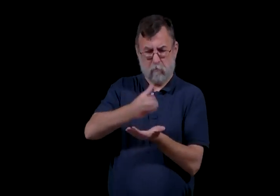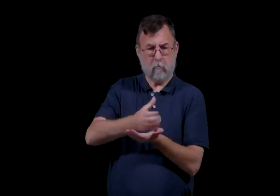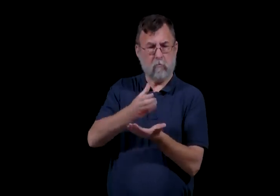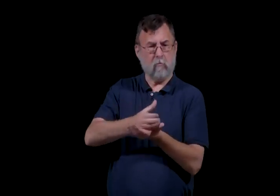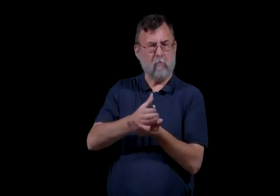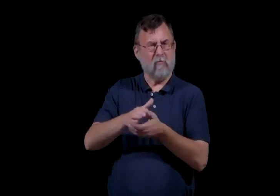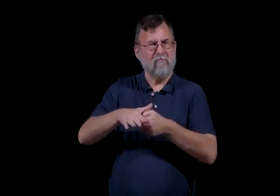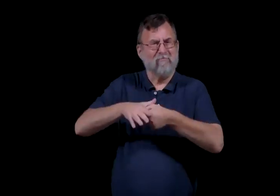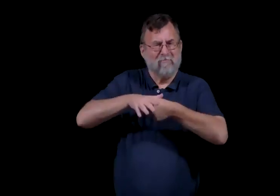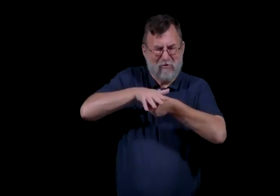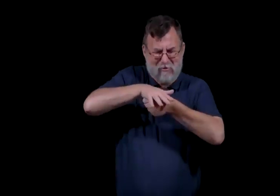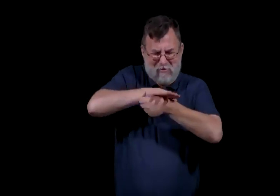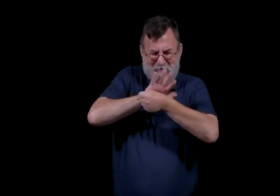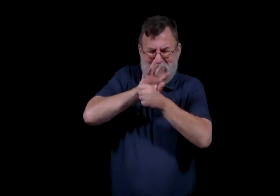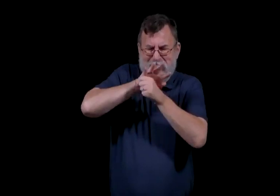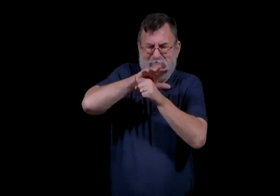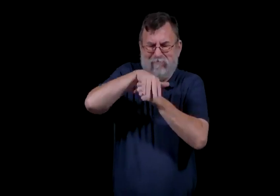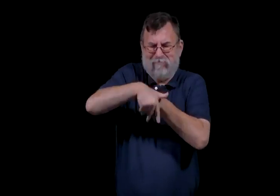My cup is